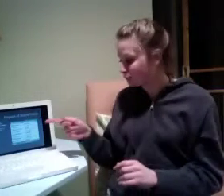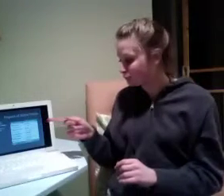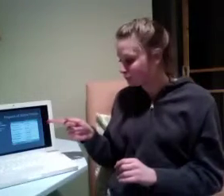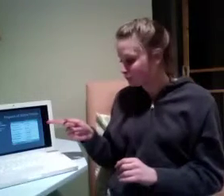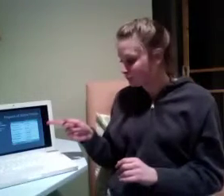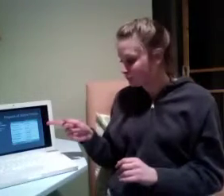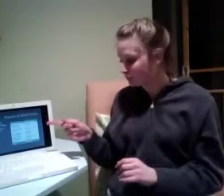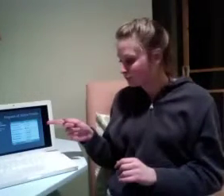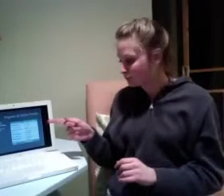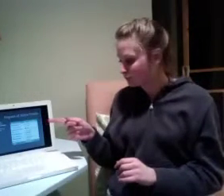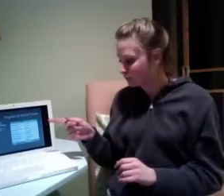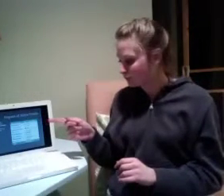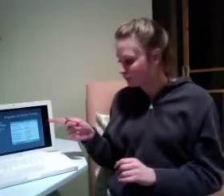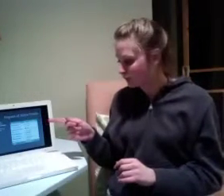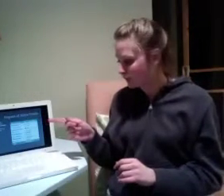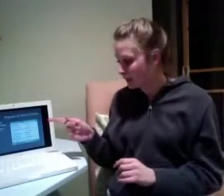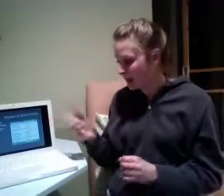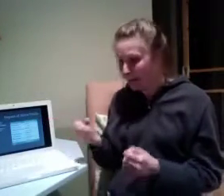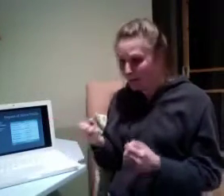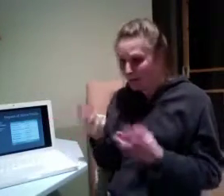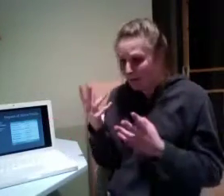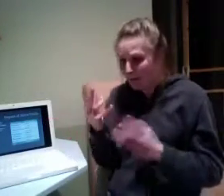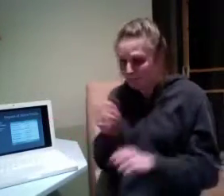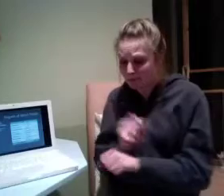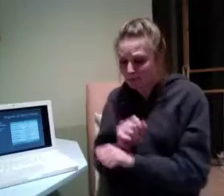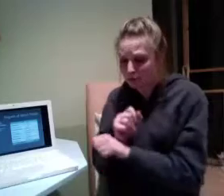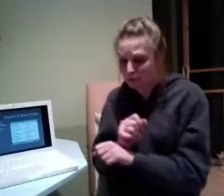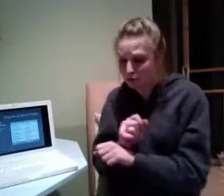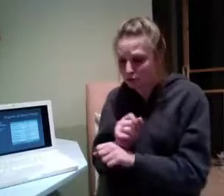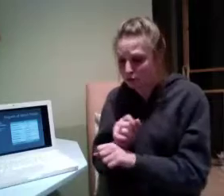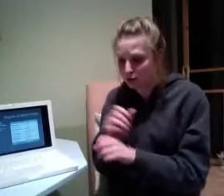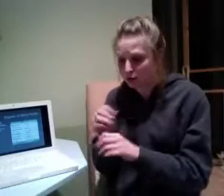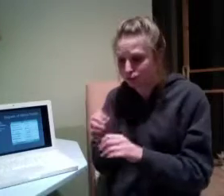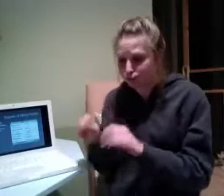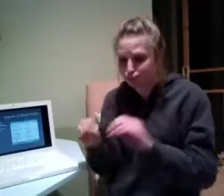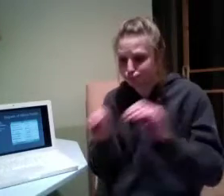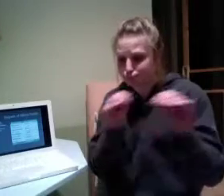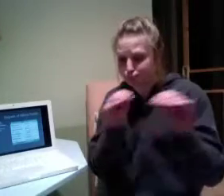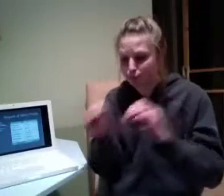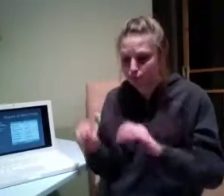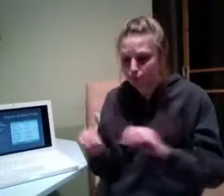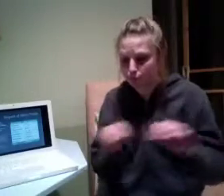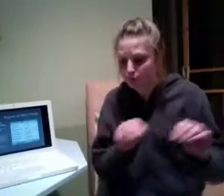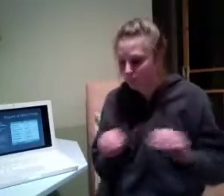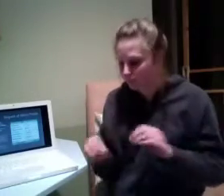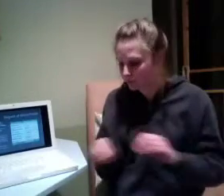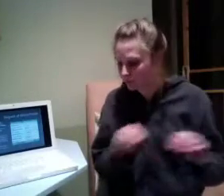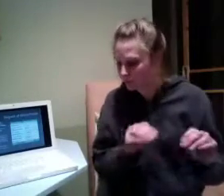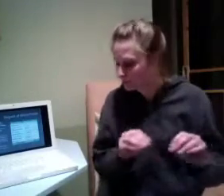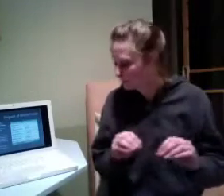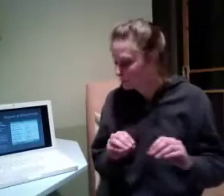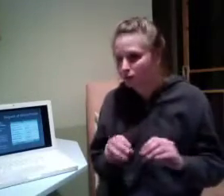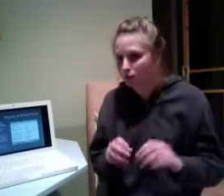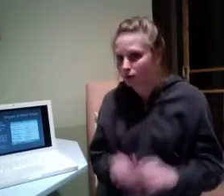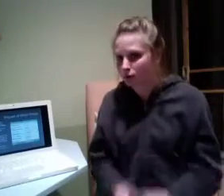and approximately the number of slaves taken from that region. And historians don't have a perfect number, but they believe anywhere from 10 to 12